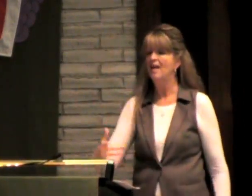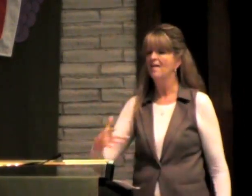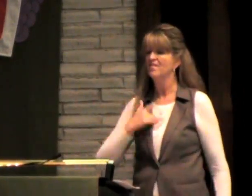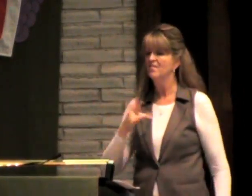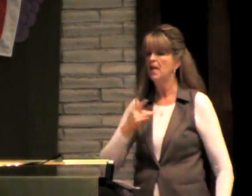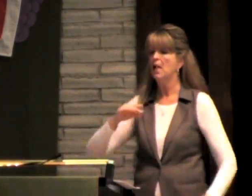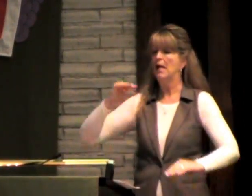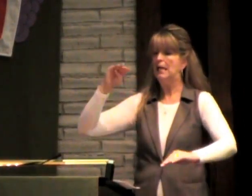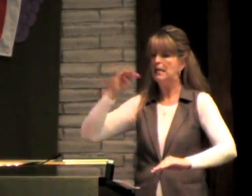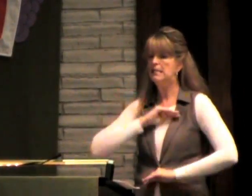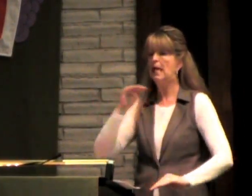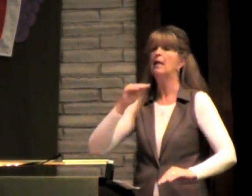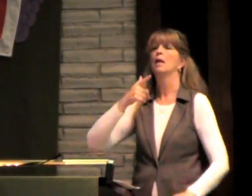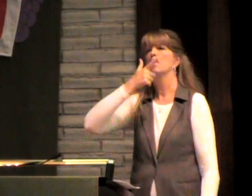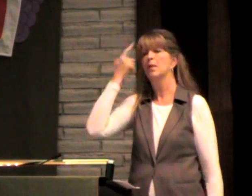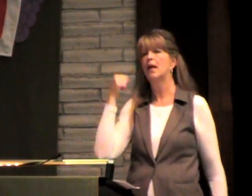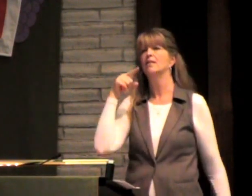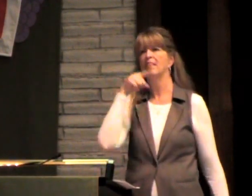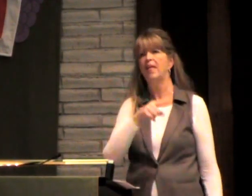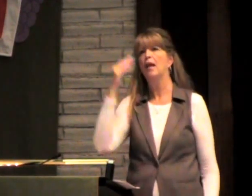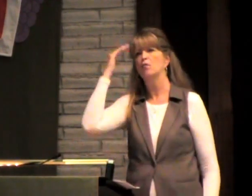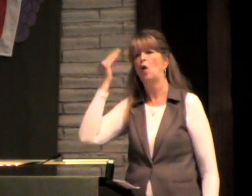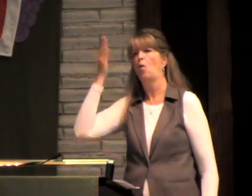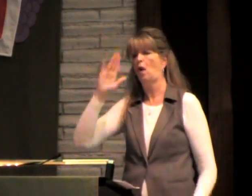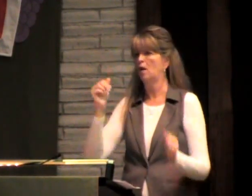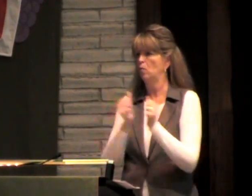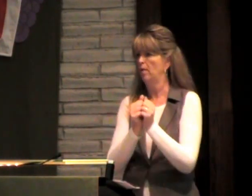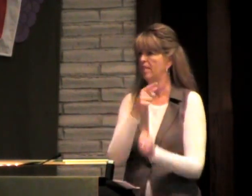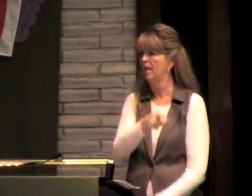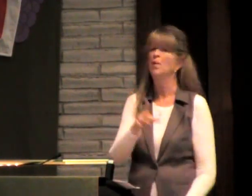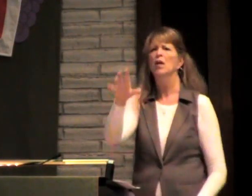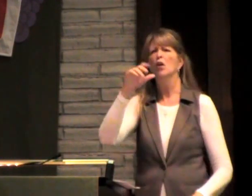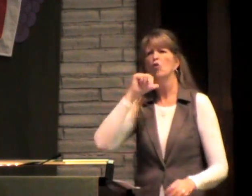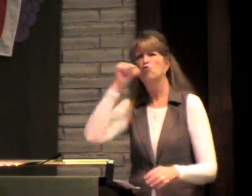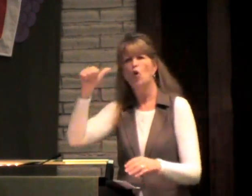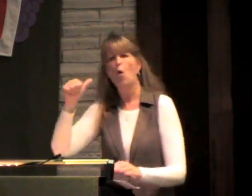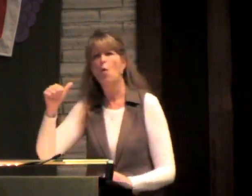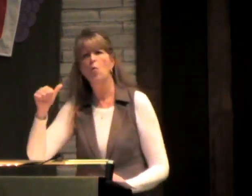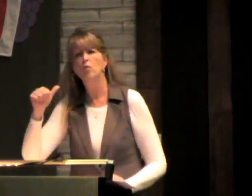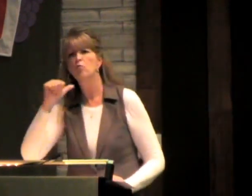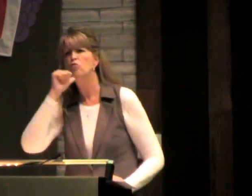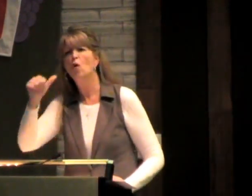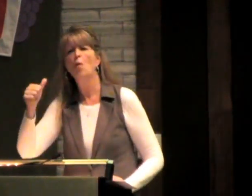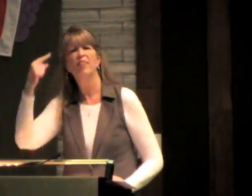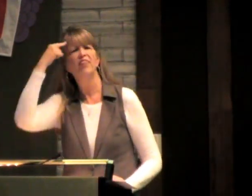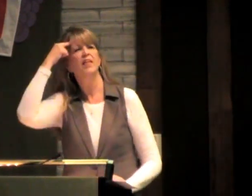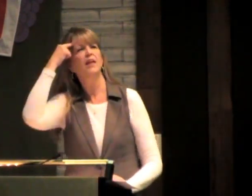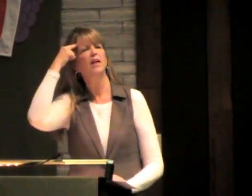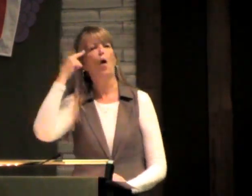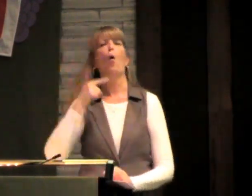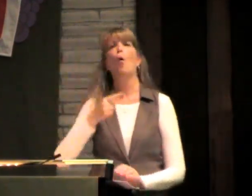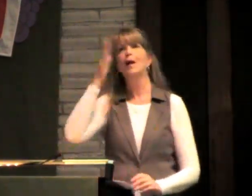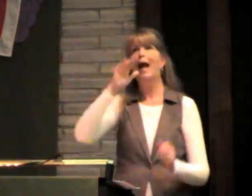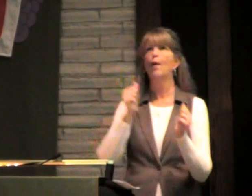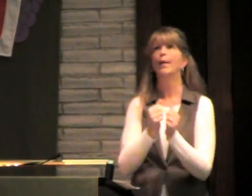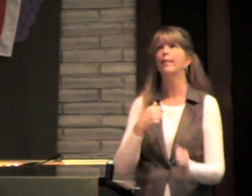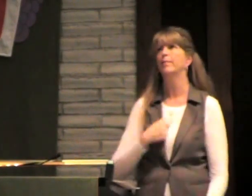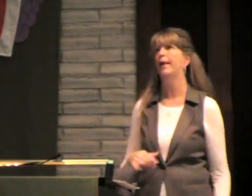worry about. But they feel content because they know God is with them. Now don't think,